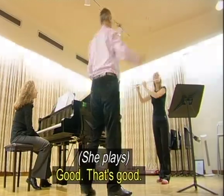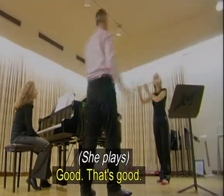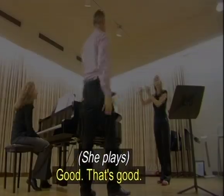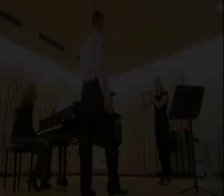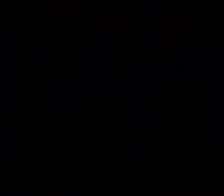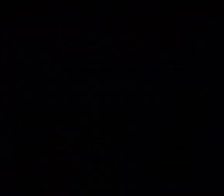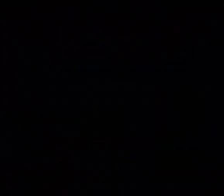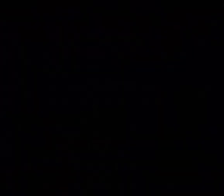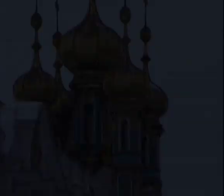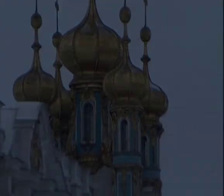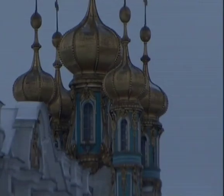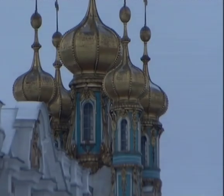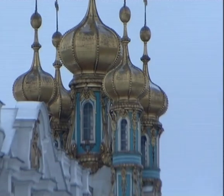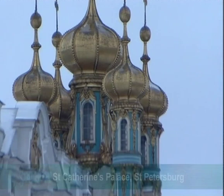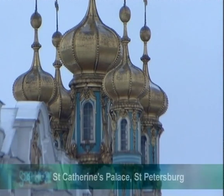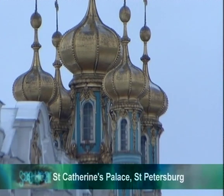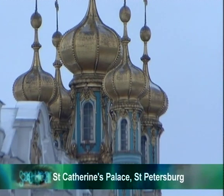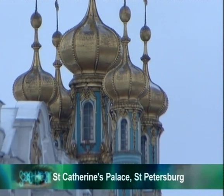Good, that's good.